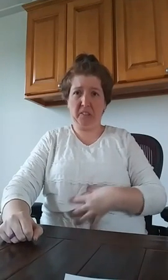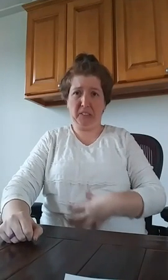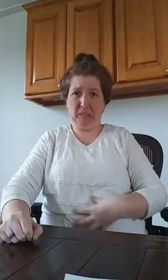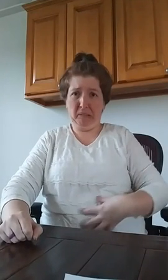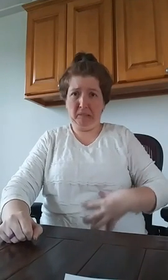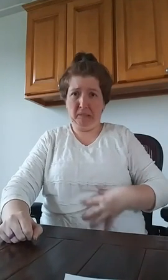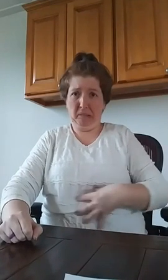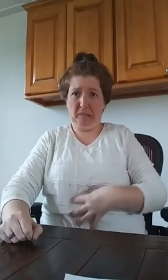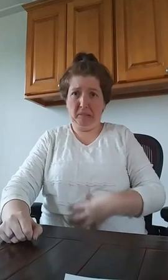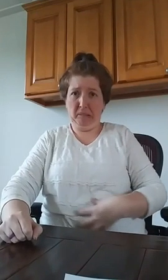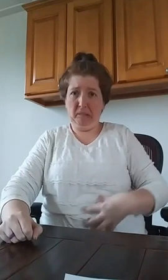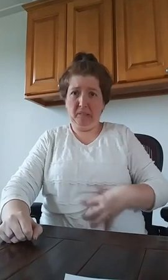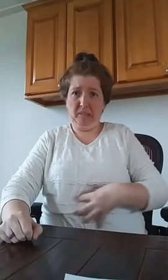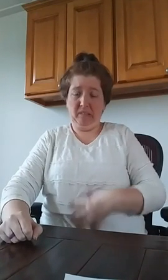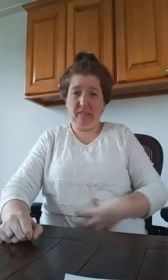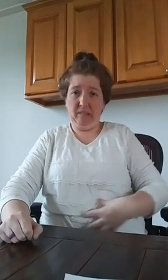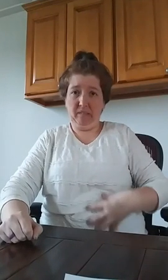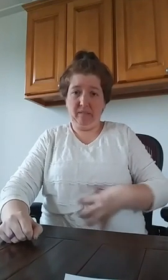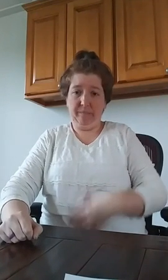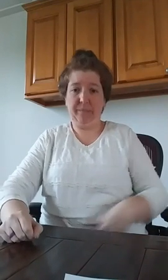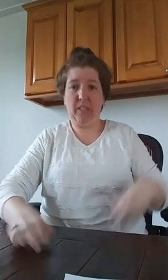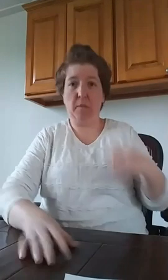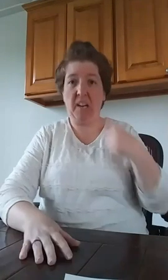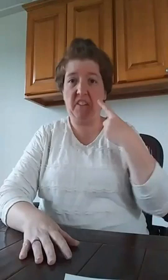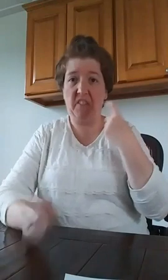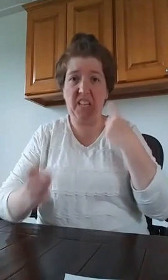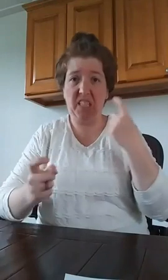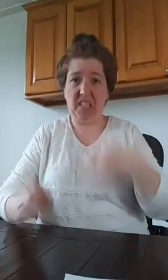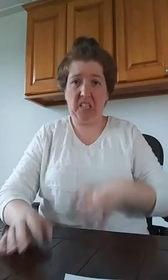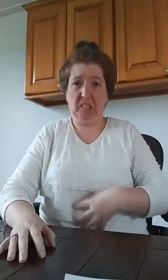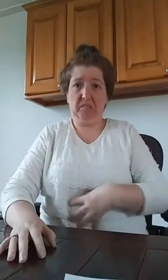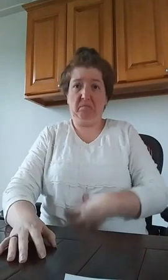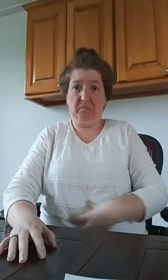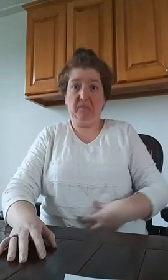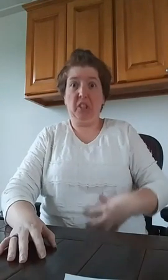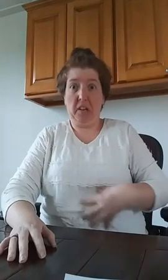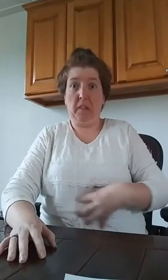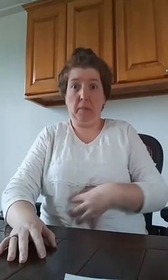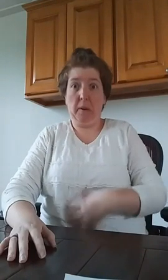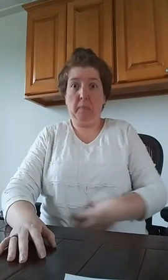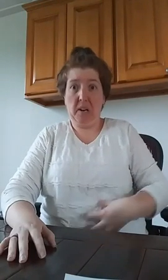and you make your face like you're gonna throw up right